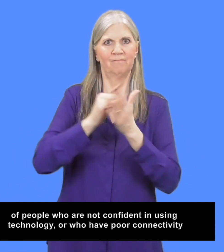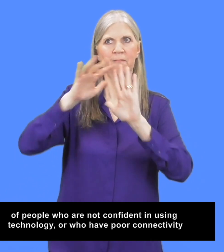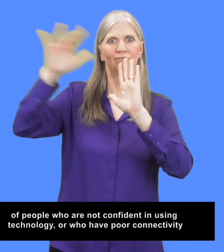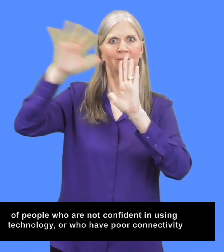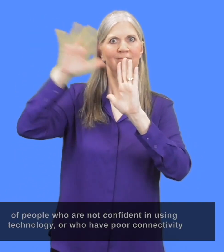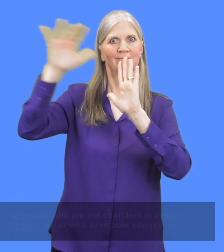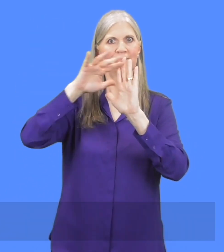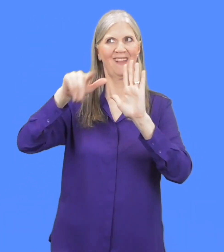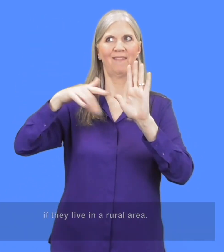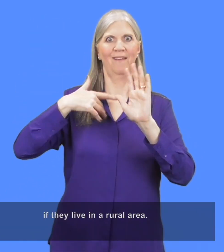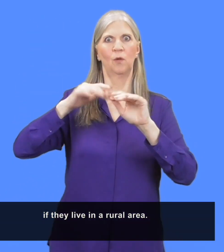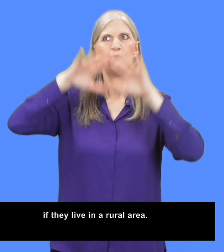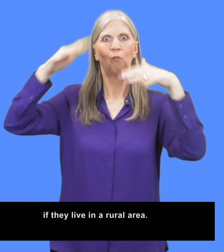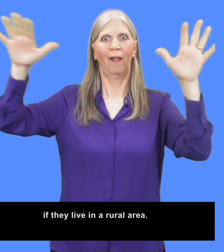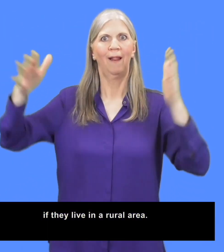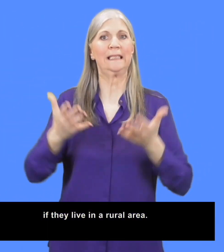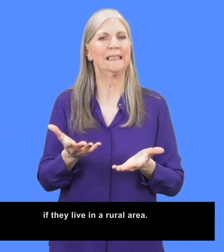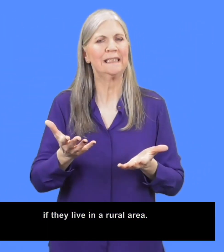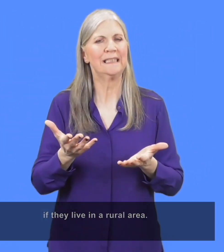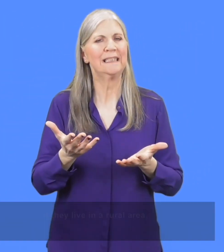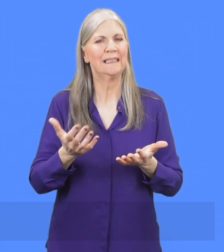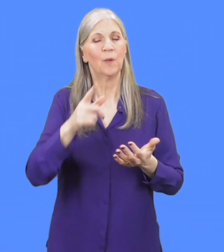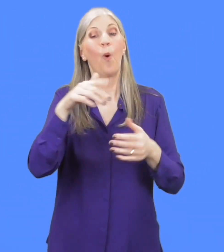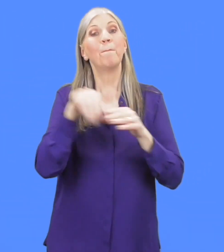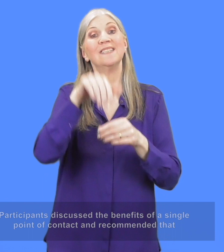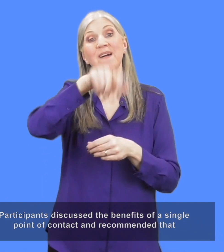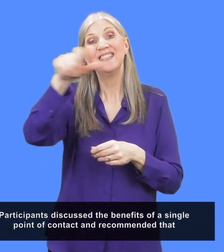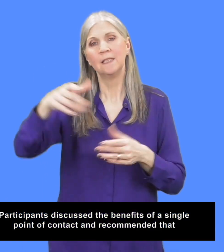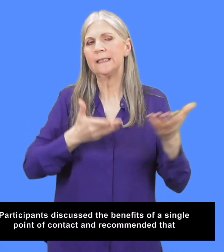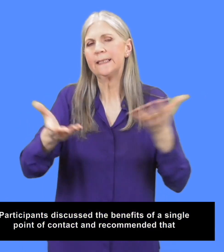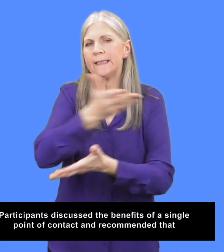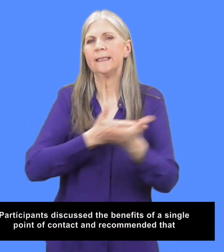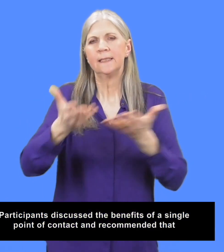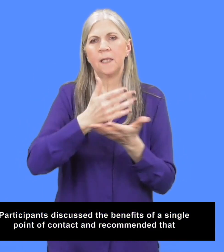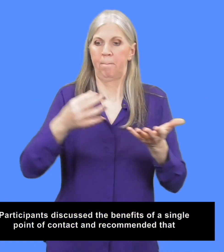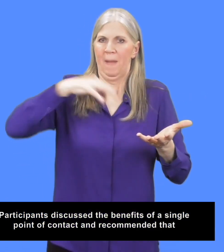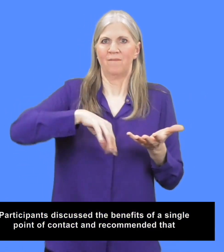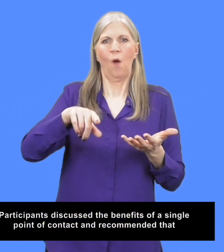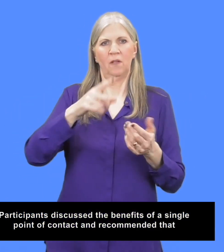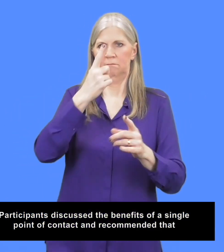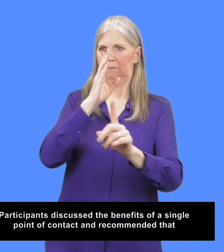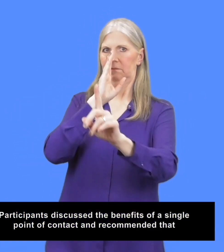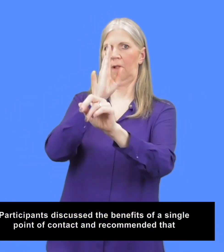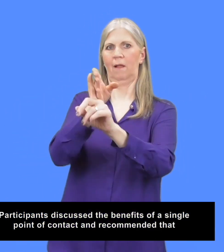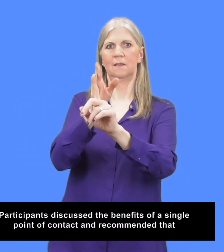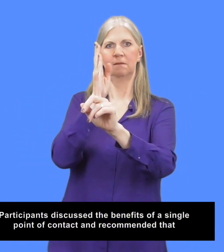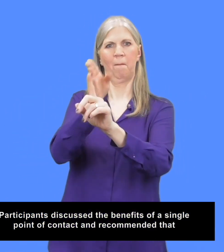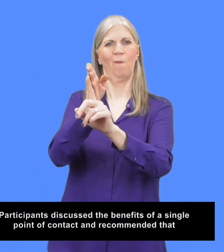if they live in a rural area. Participants discussed the benefits of a single point of contact and recommended